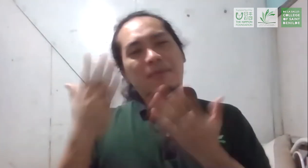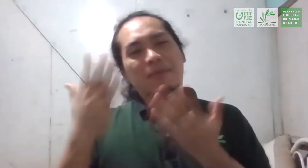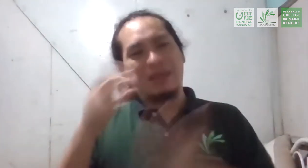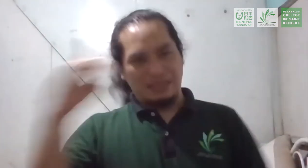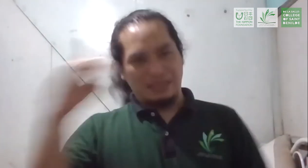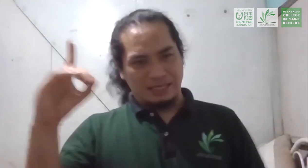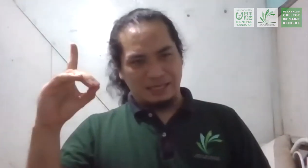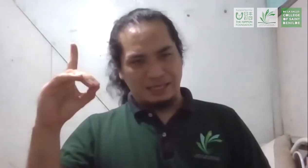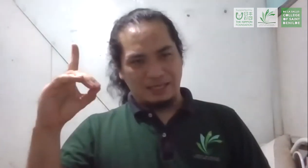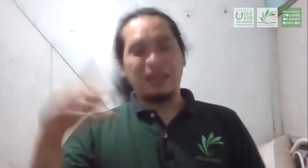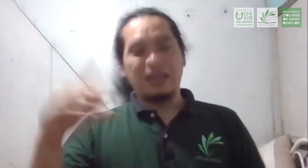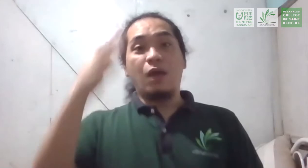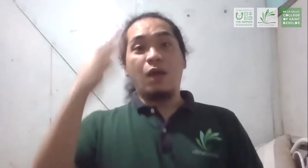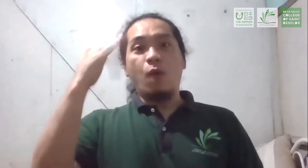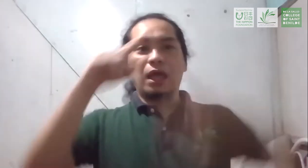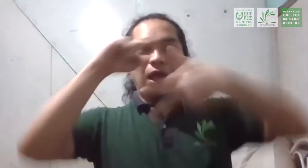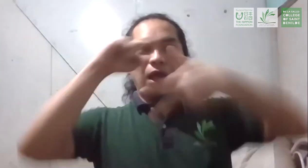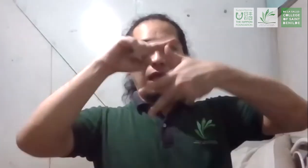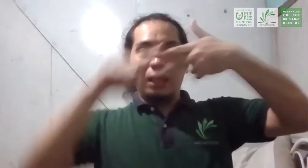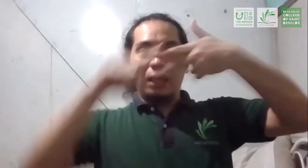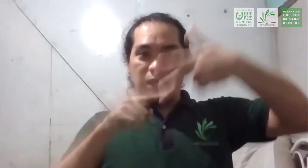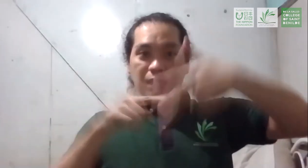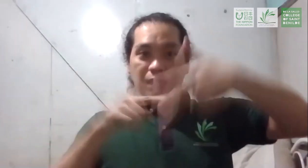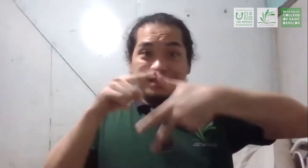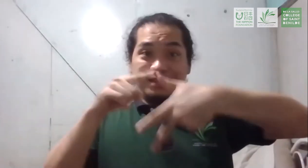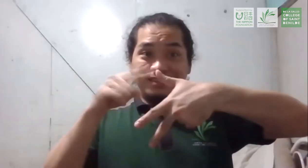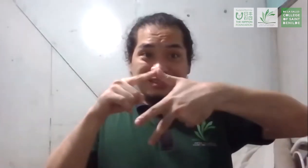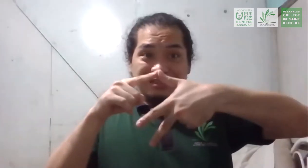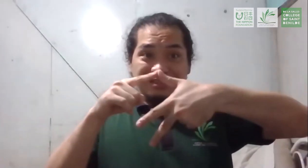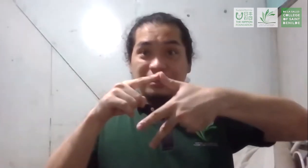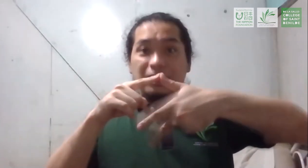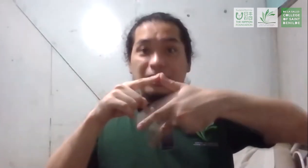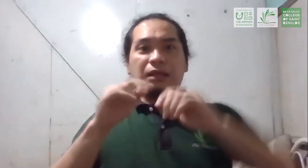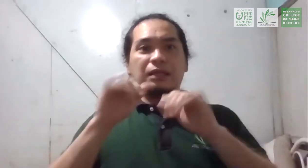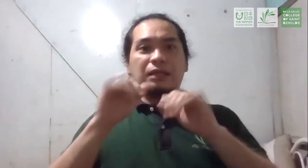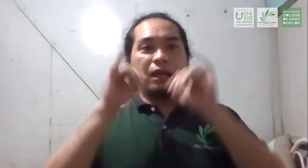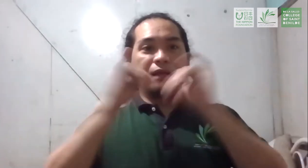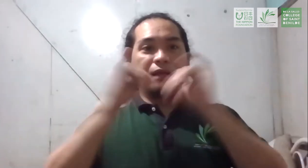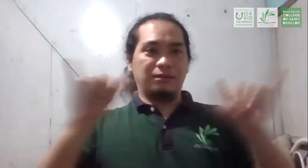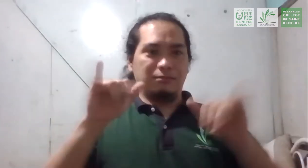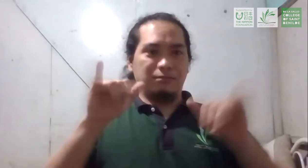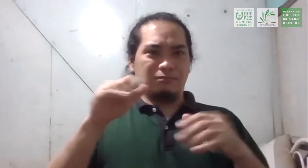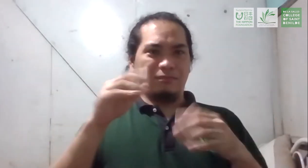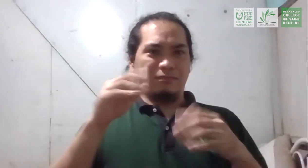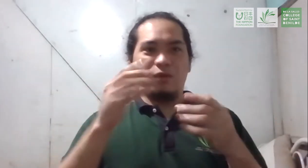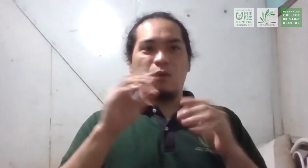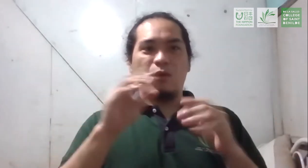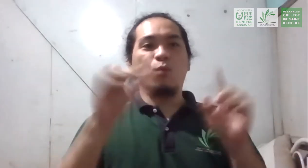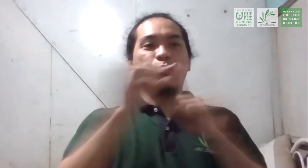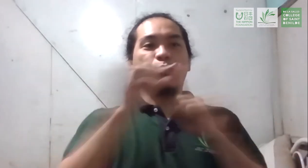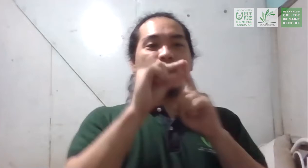I was in the middle between C and D. I knew that